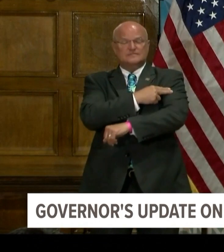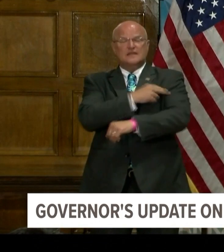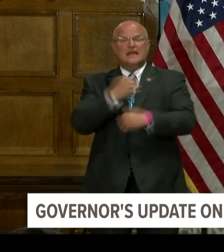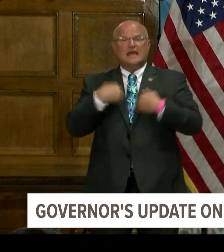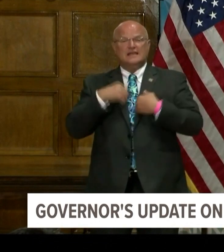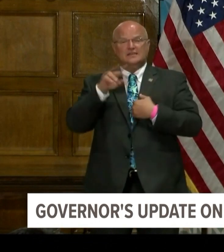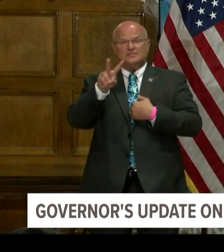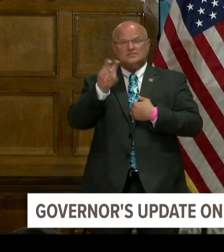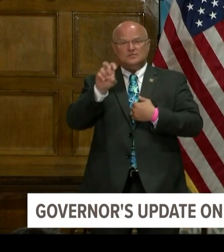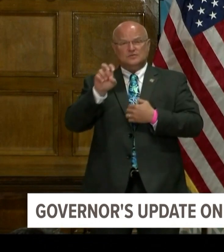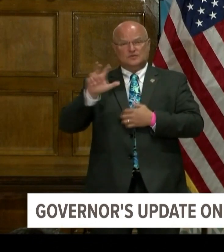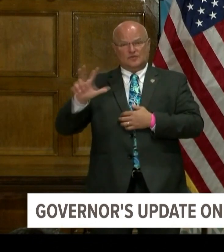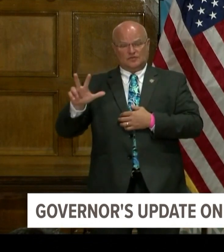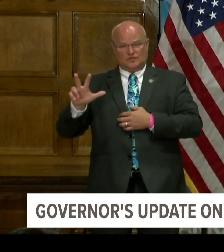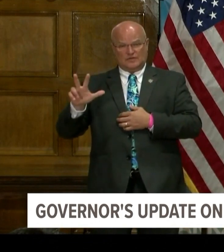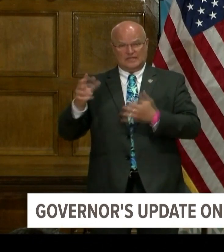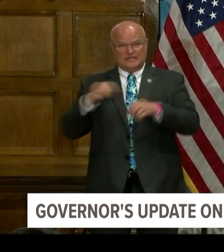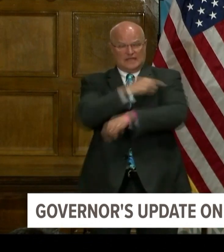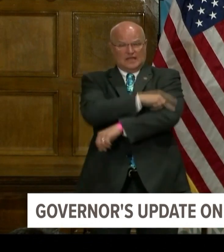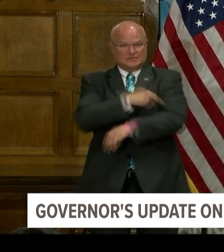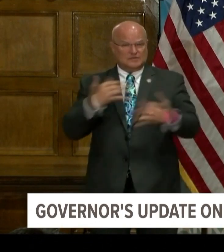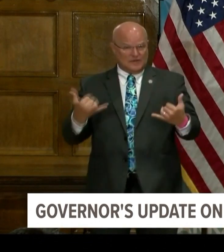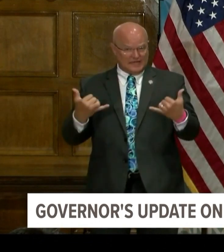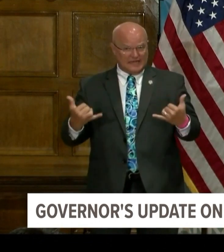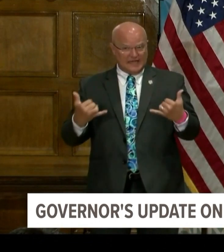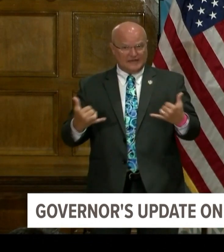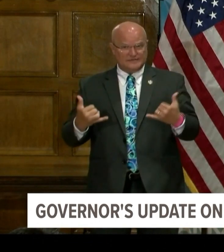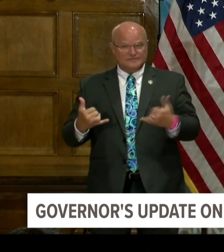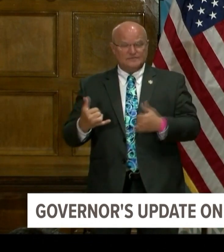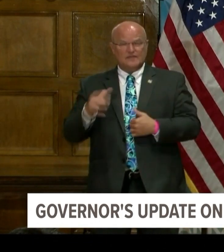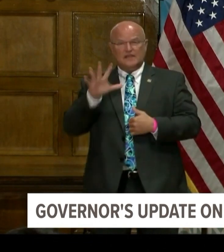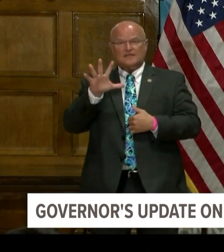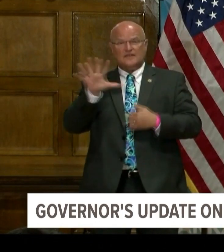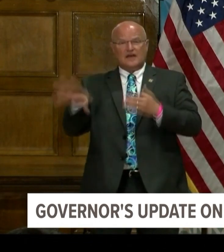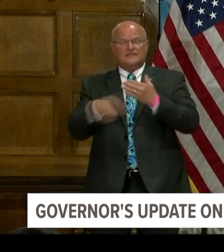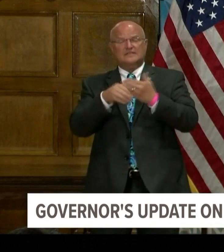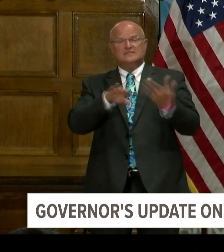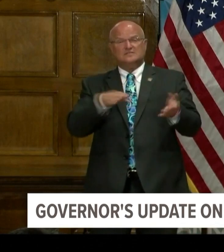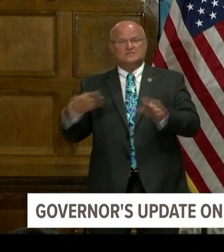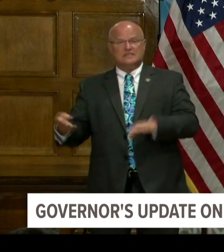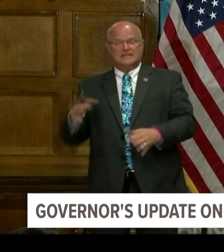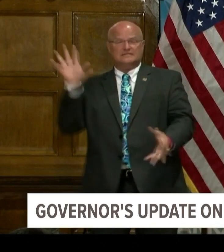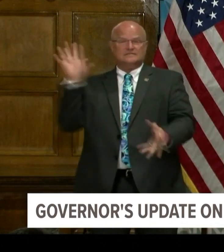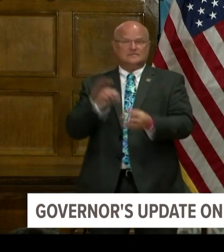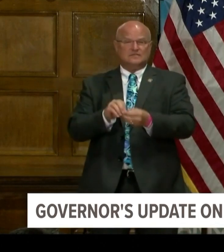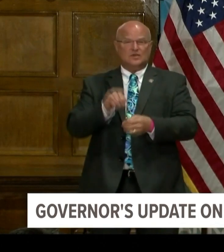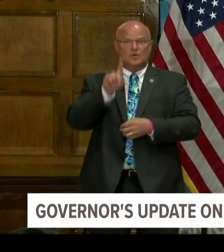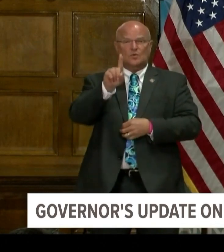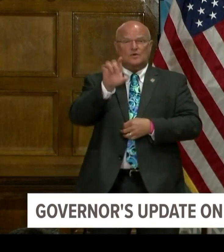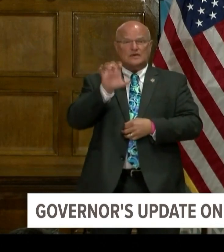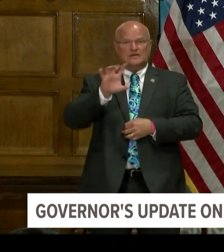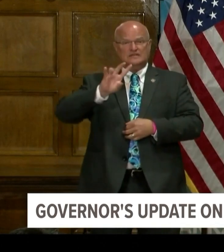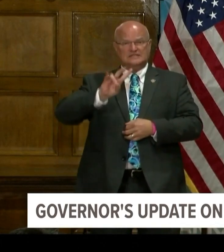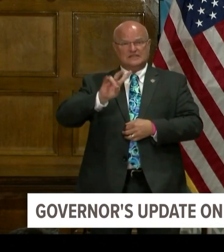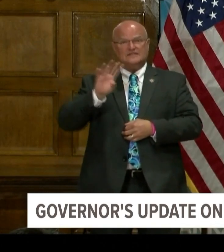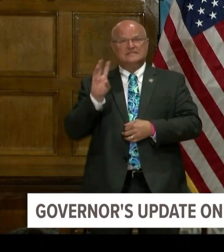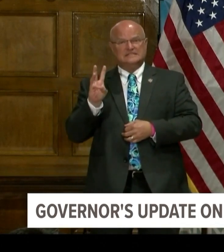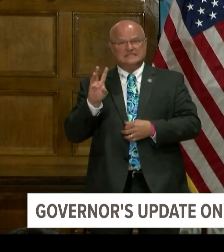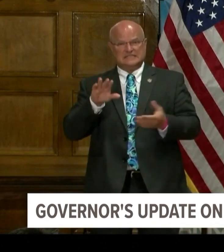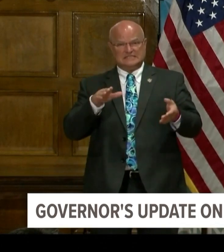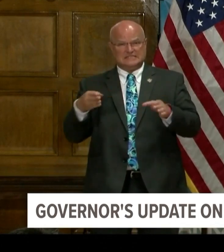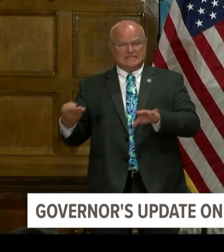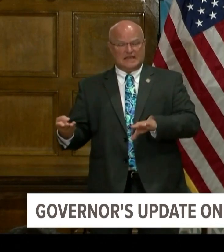us to 203. And we have 5 additional deaths. That brings us to 176